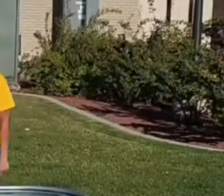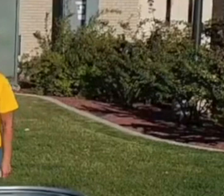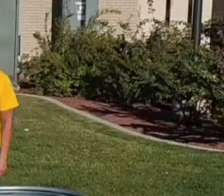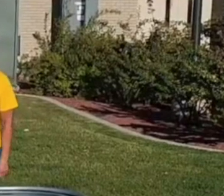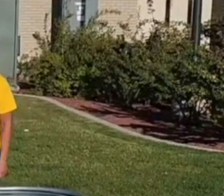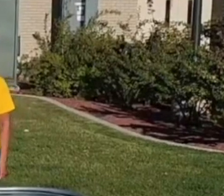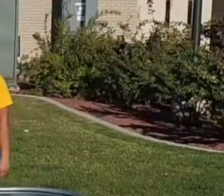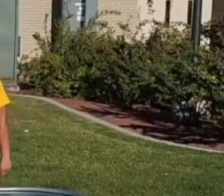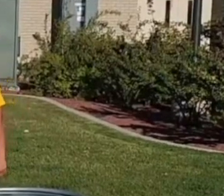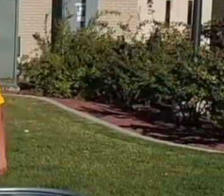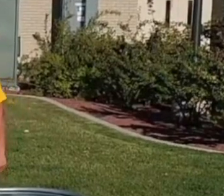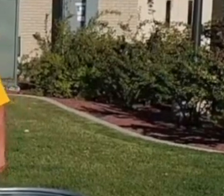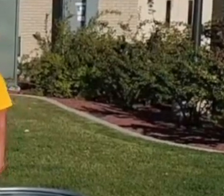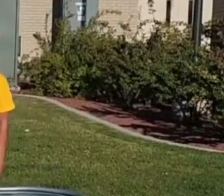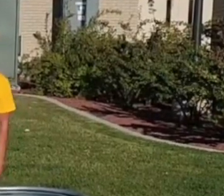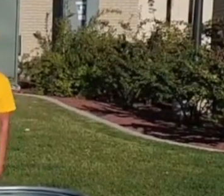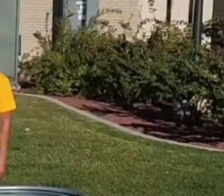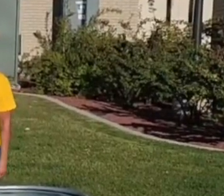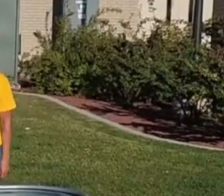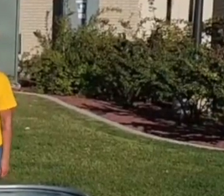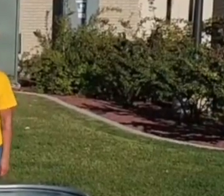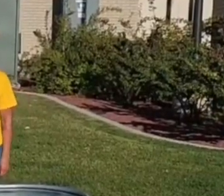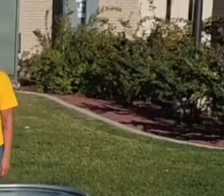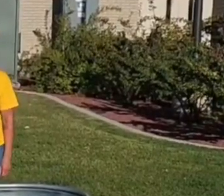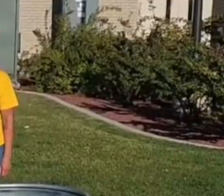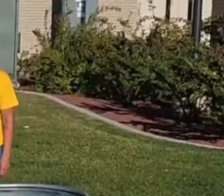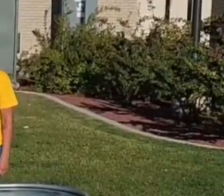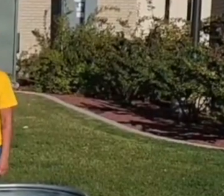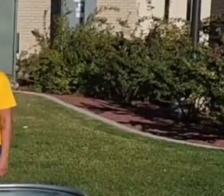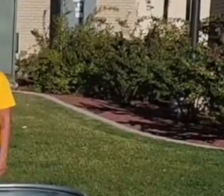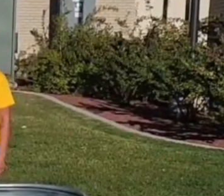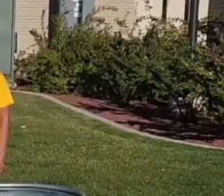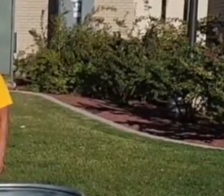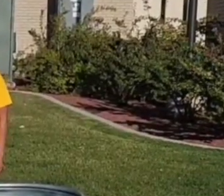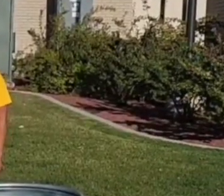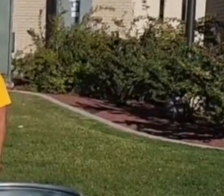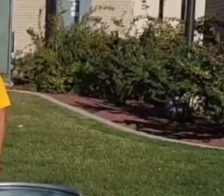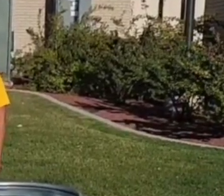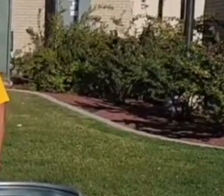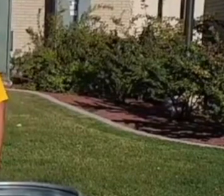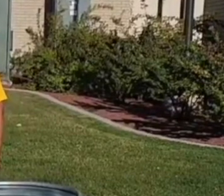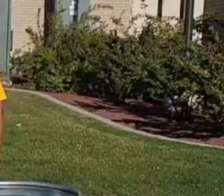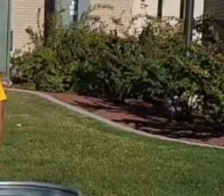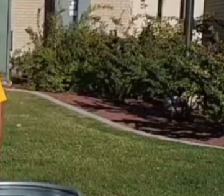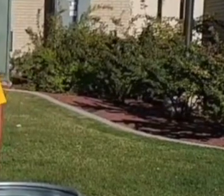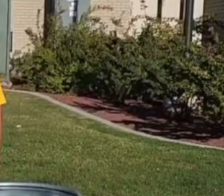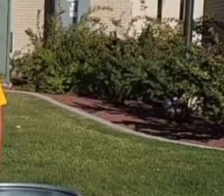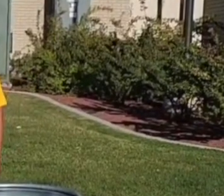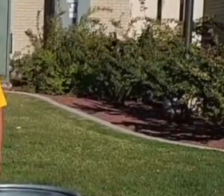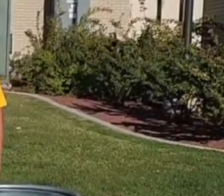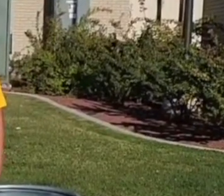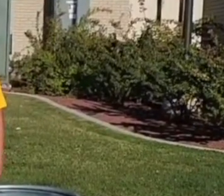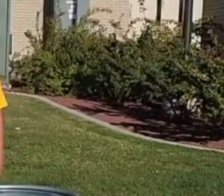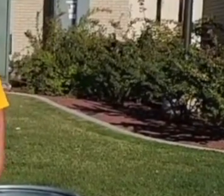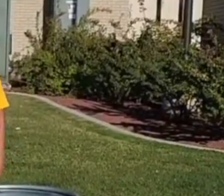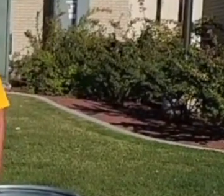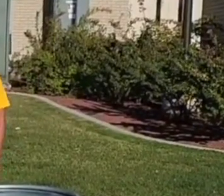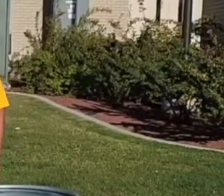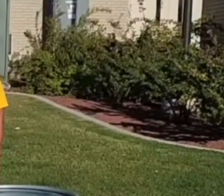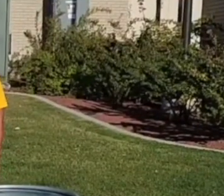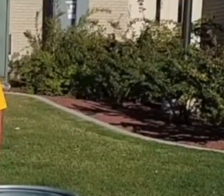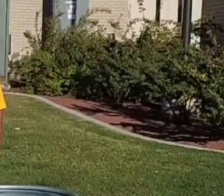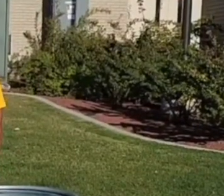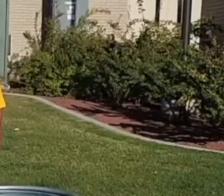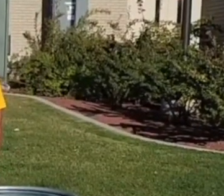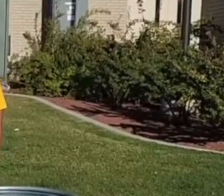upcoming Women's Conference. So we'll be doing the center pieces and wrapping some chapsticks, getting ready for our little craft that we have going